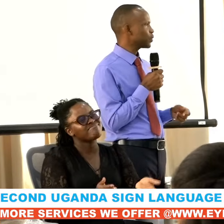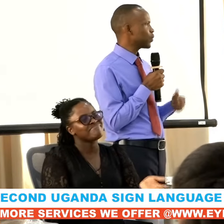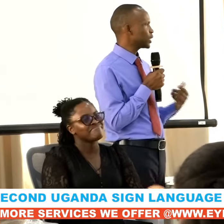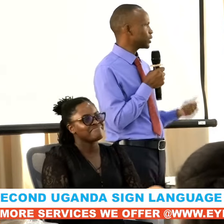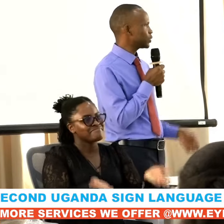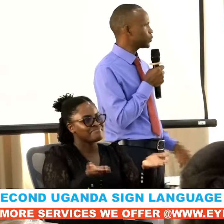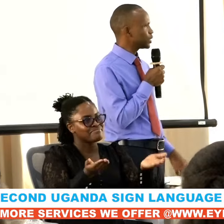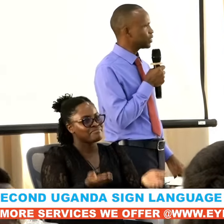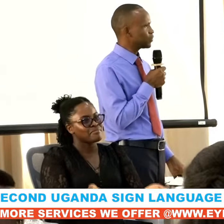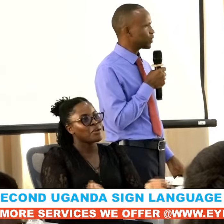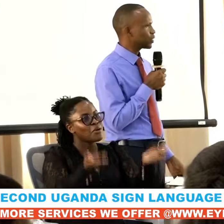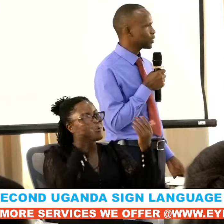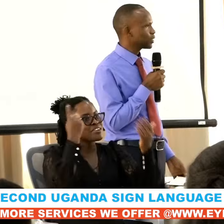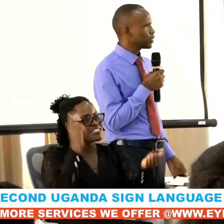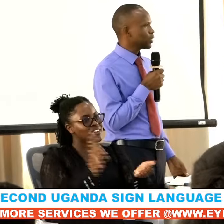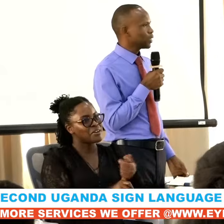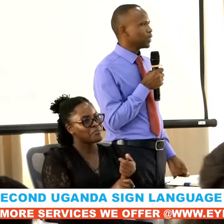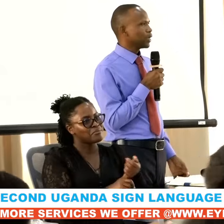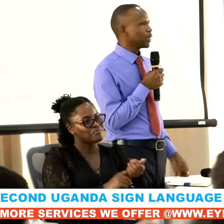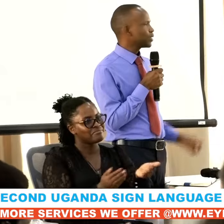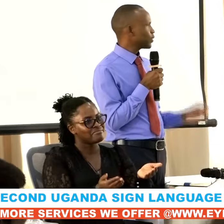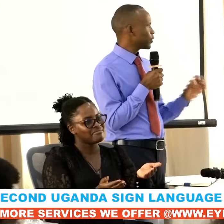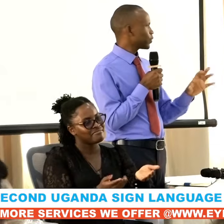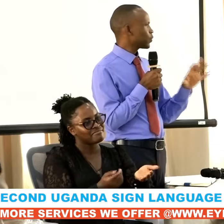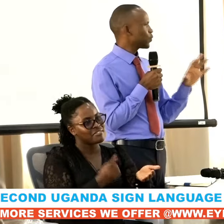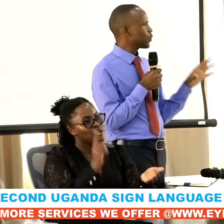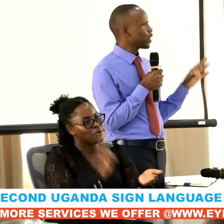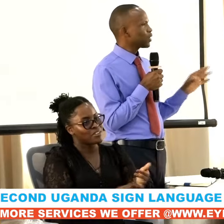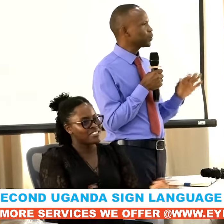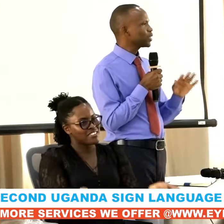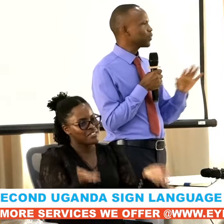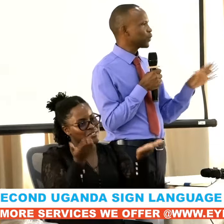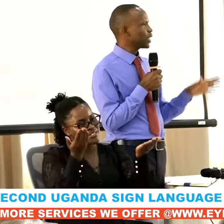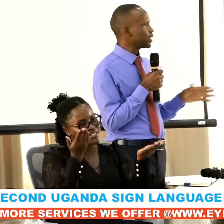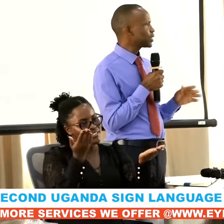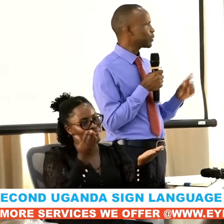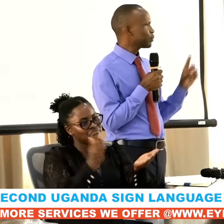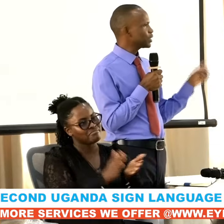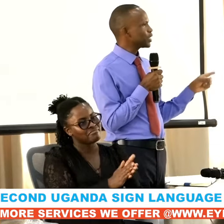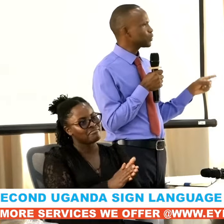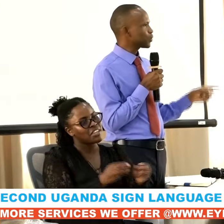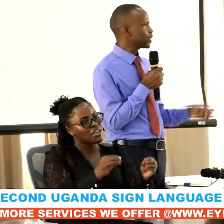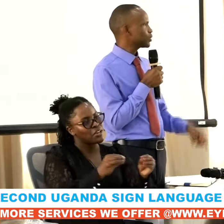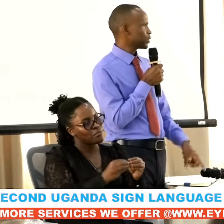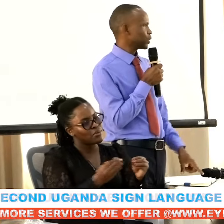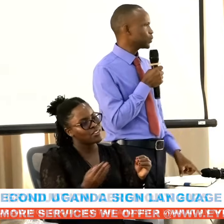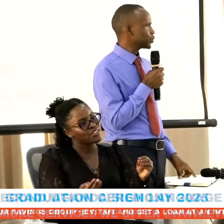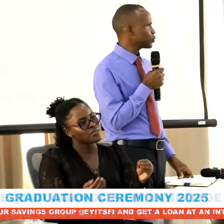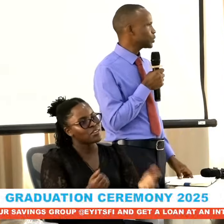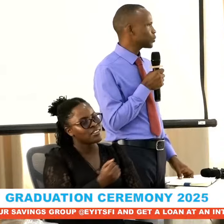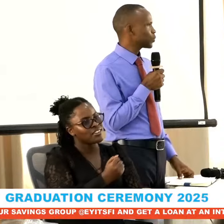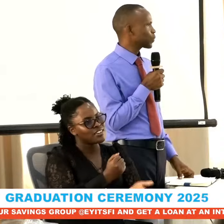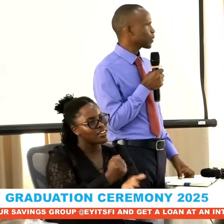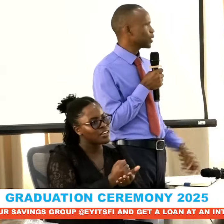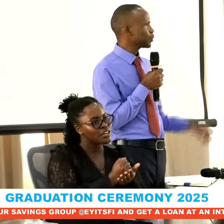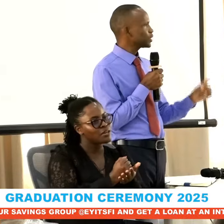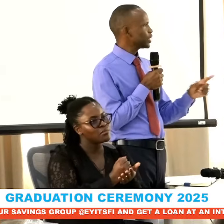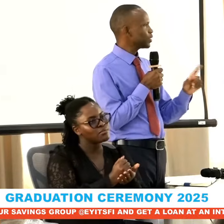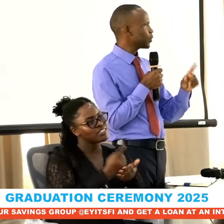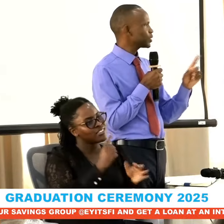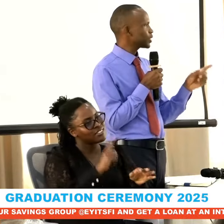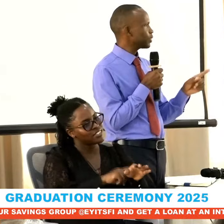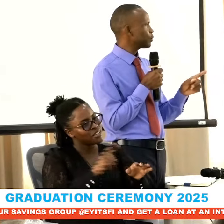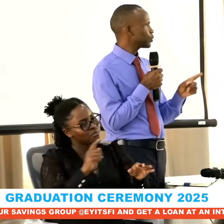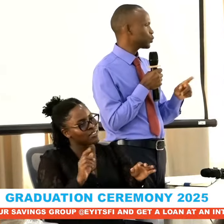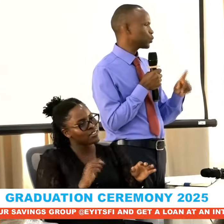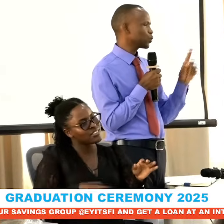woman who wanted to deliver. And we were looking for an interpreter to run to the hospital. And Hussein